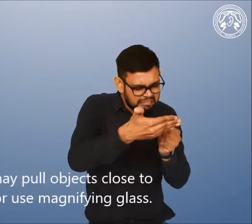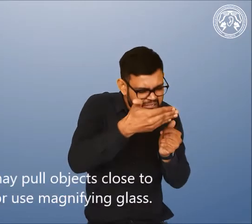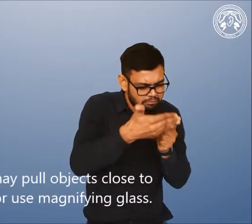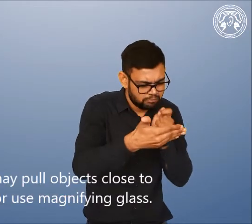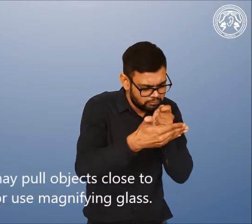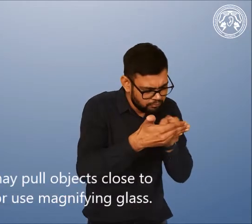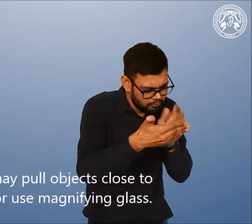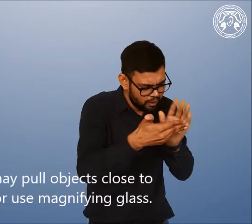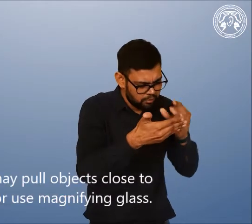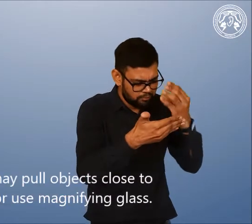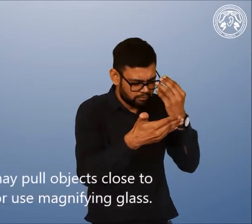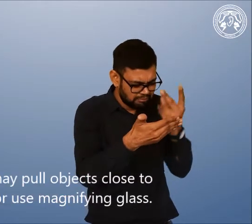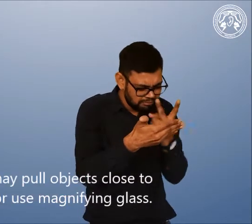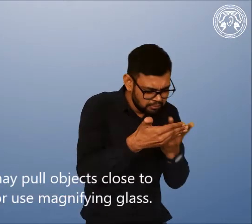glass.